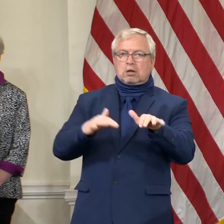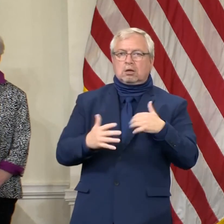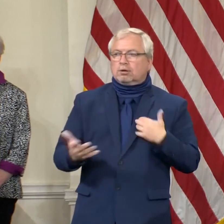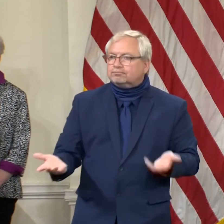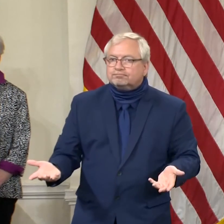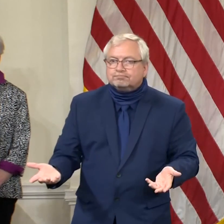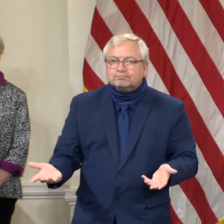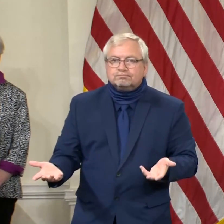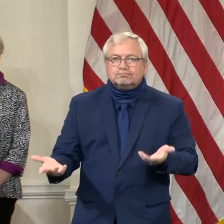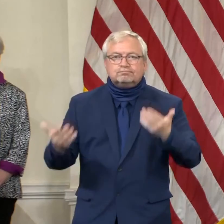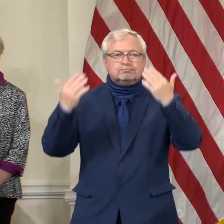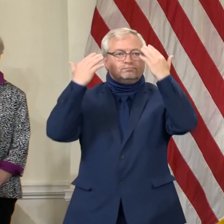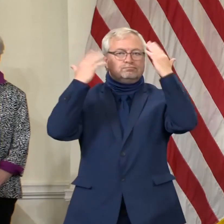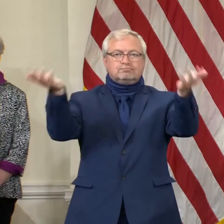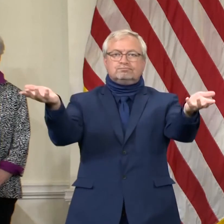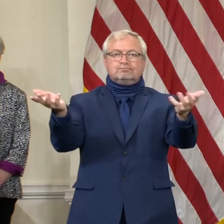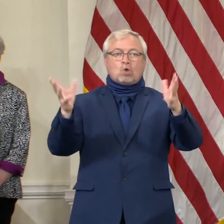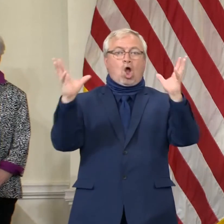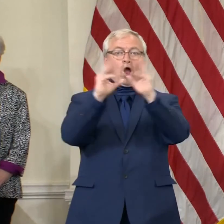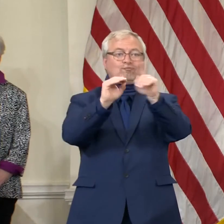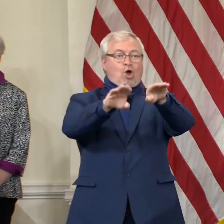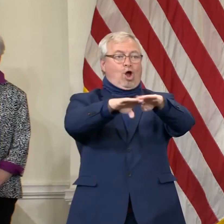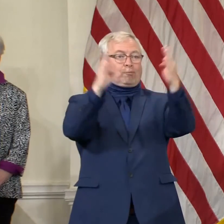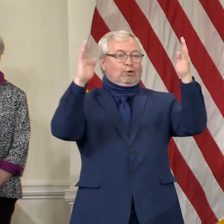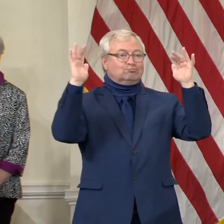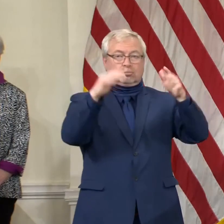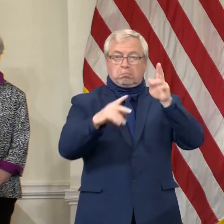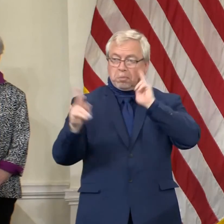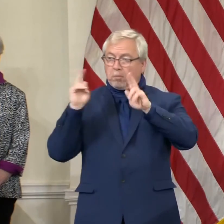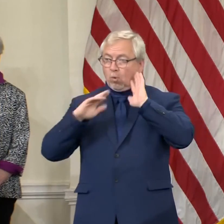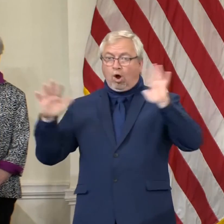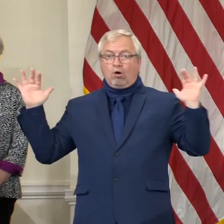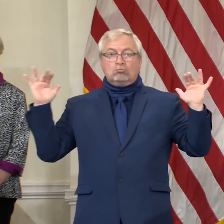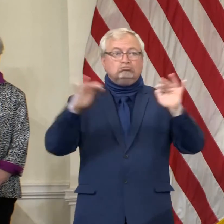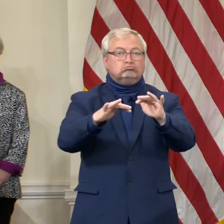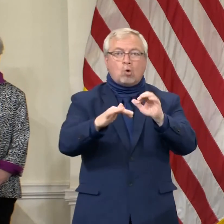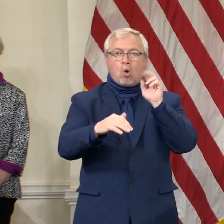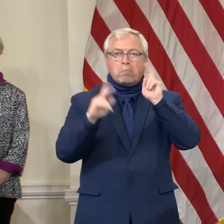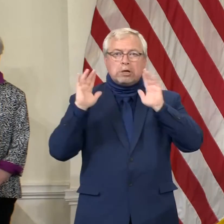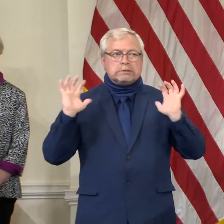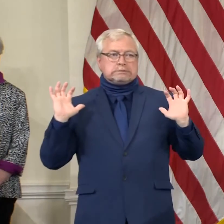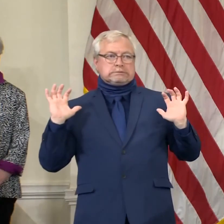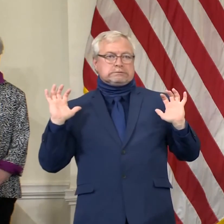And are people going to go places where they normally would go with thousands of people?